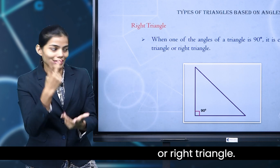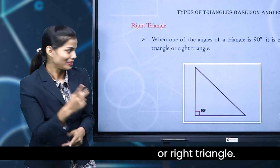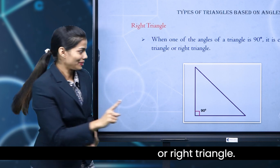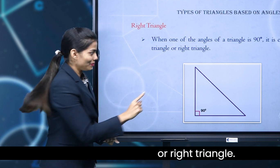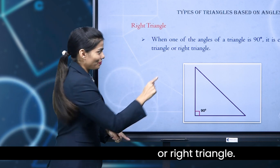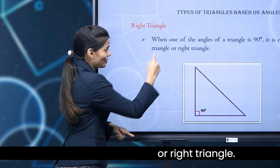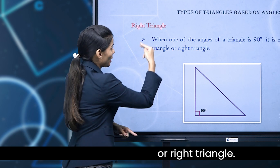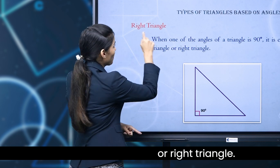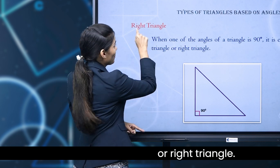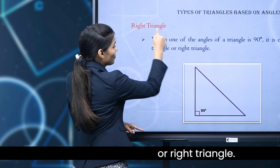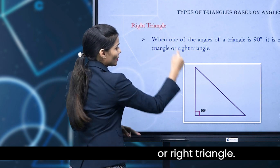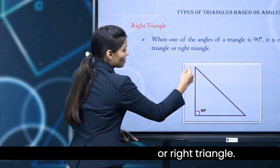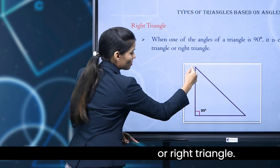or right triangle.